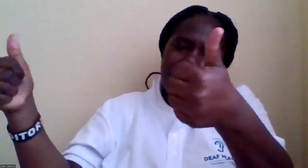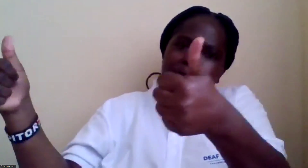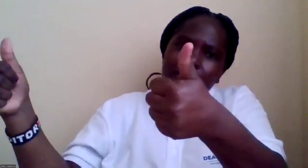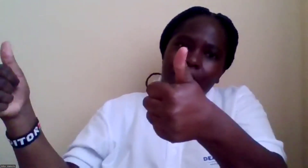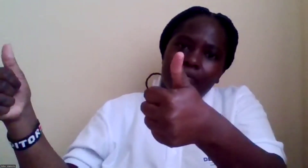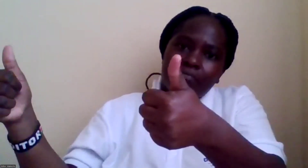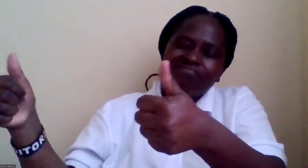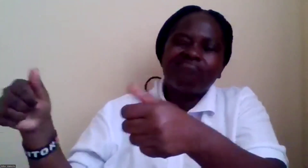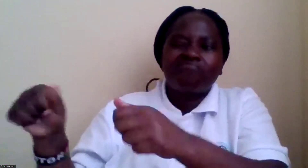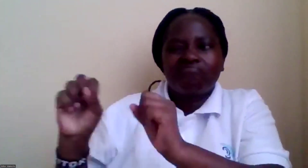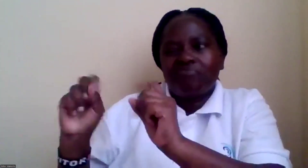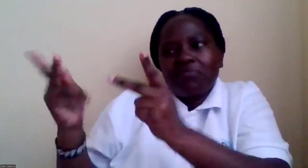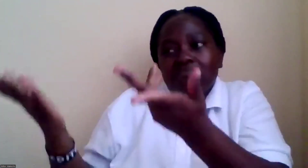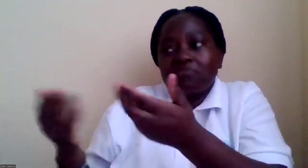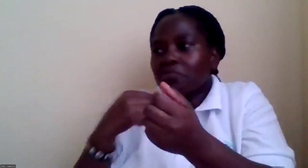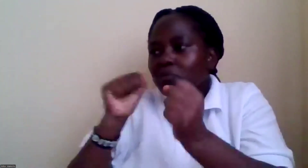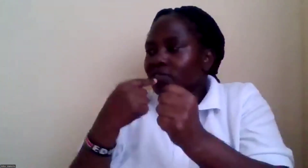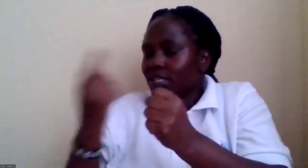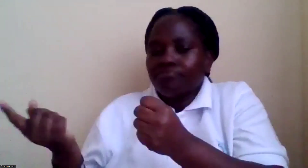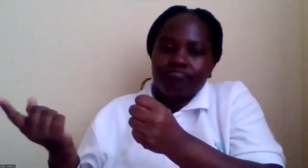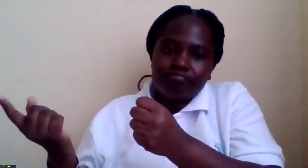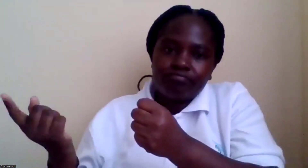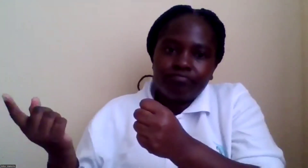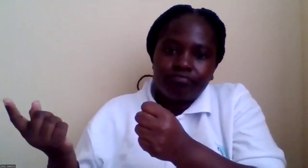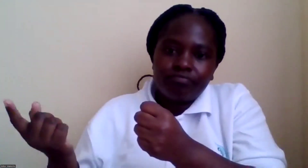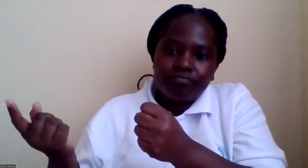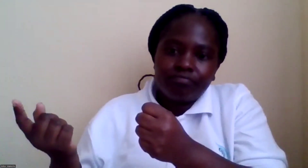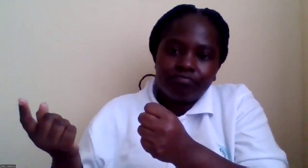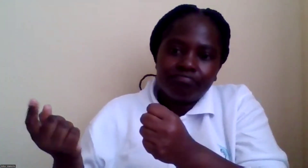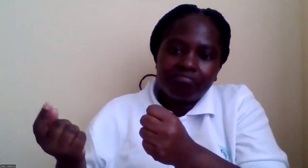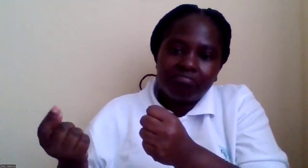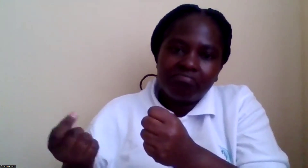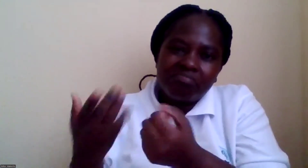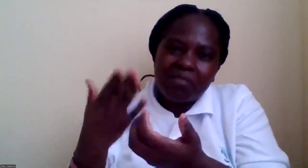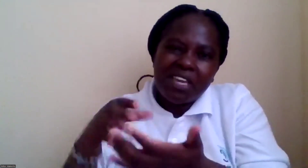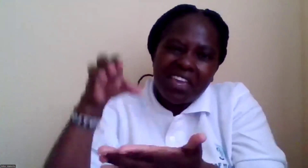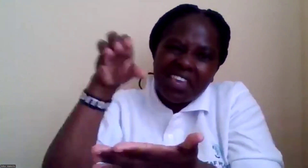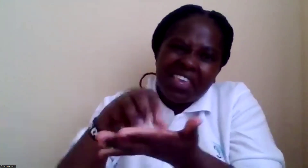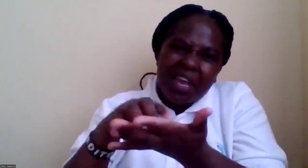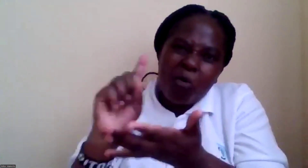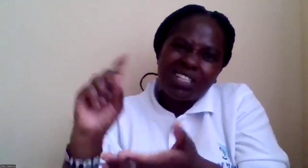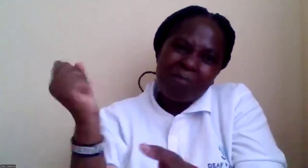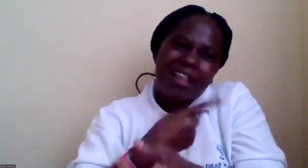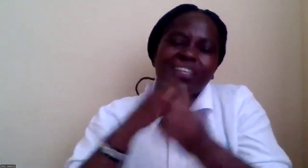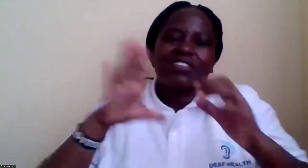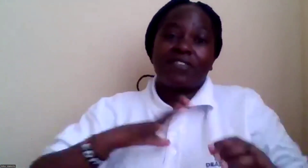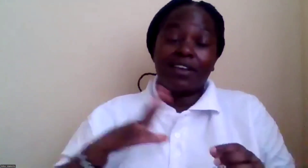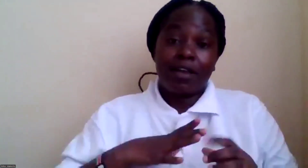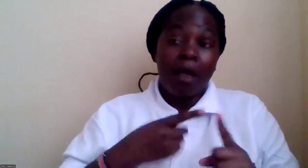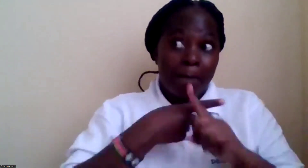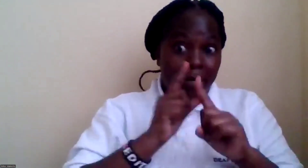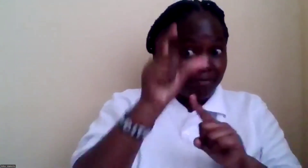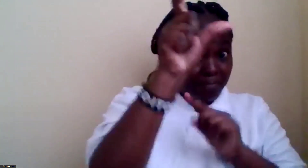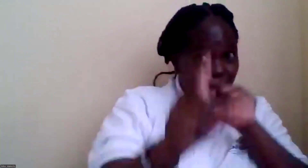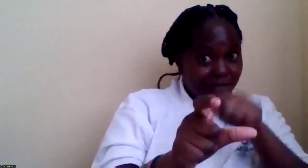them, they might be told, okay, say taking cake once in a month is fine, you know. But for someone else who, you